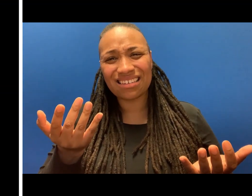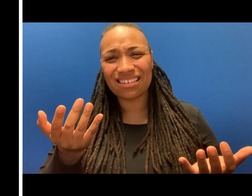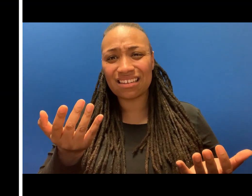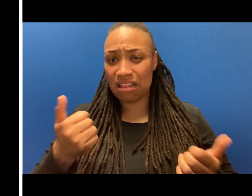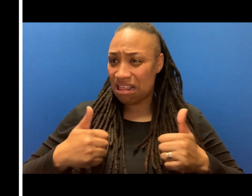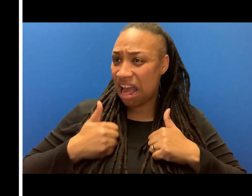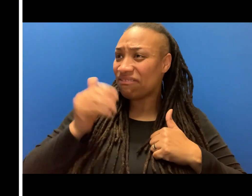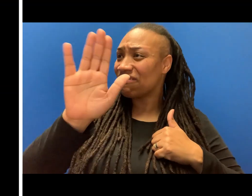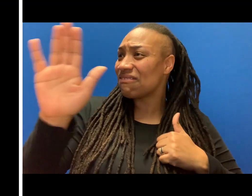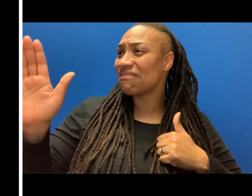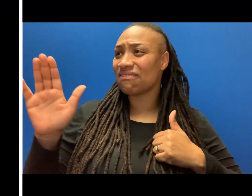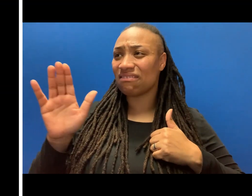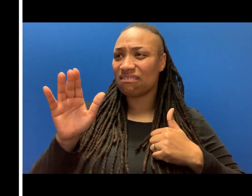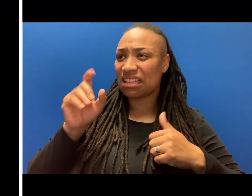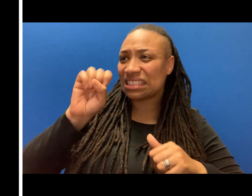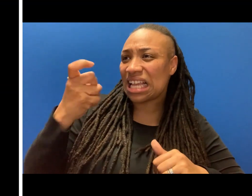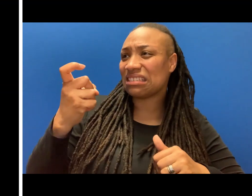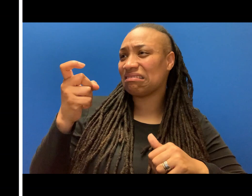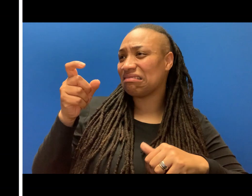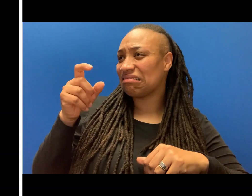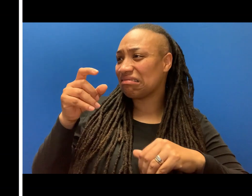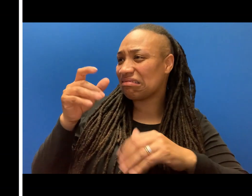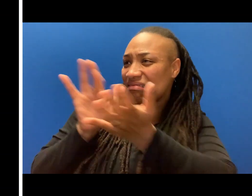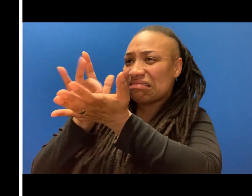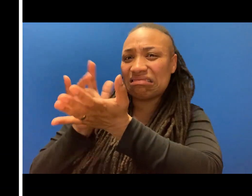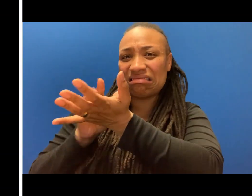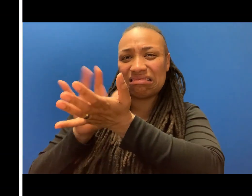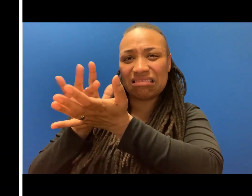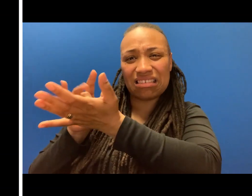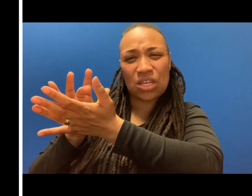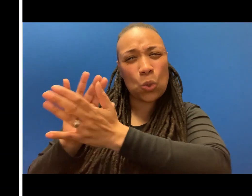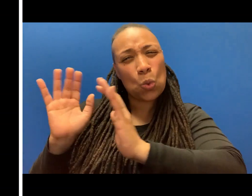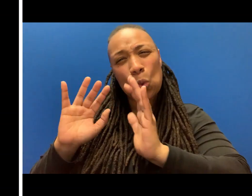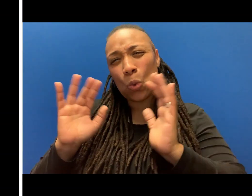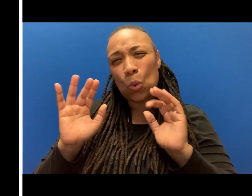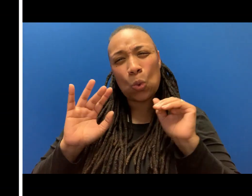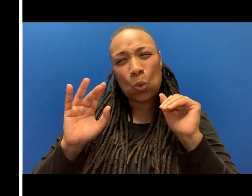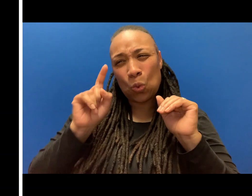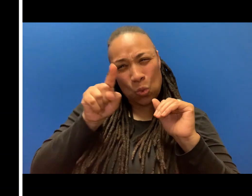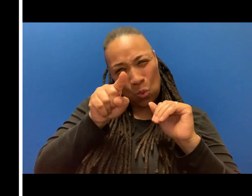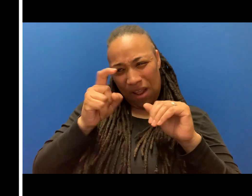debating a whole group of people's lives like they're some sort of object.